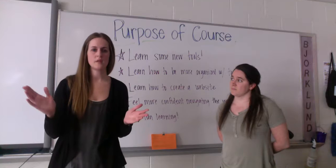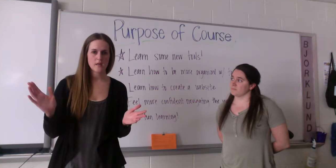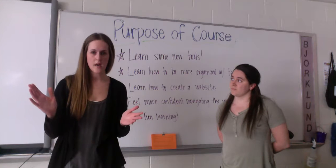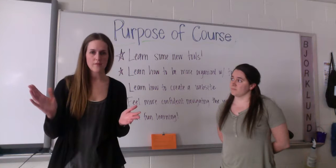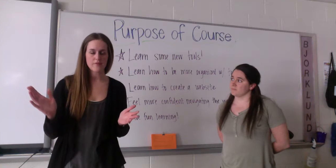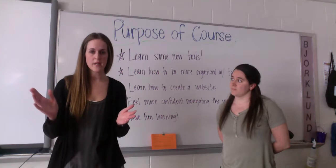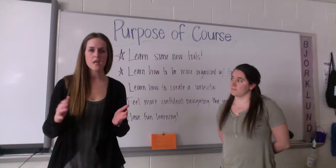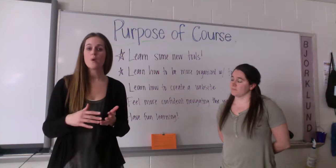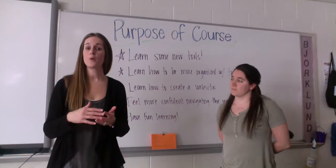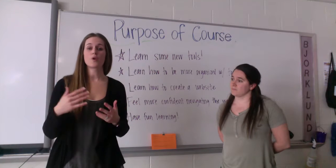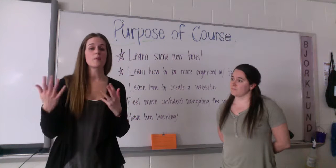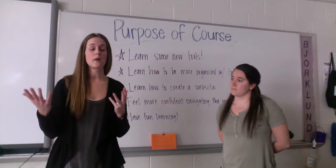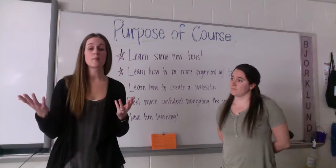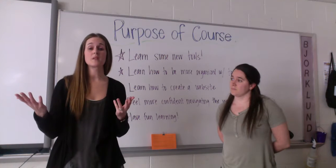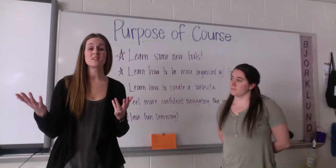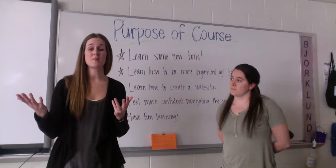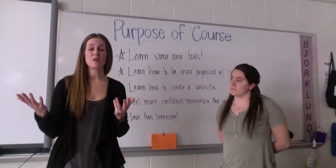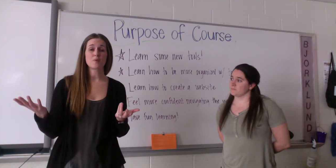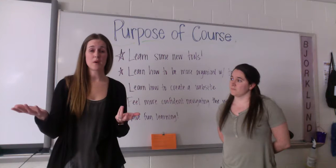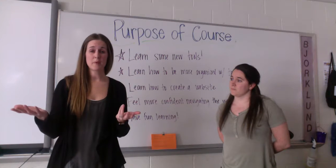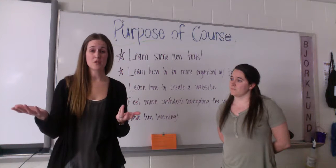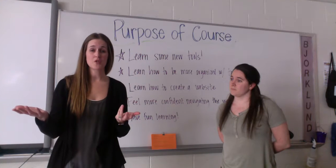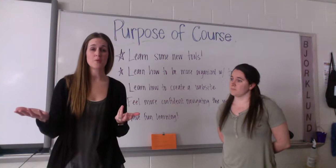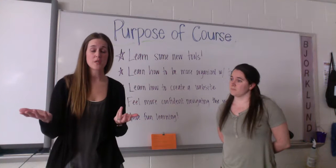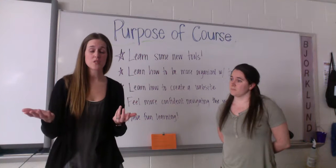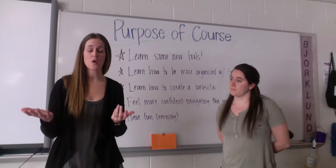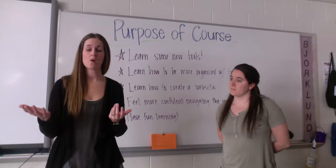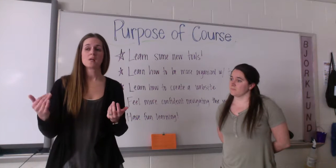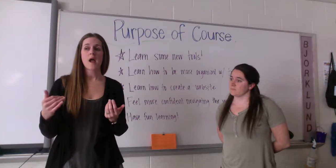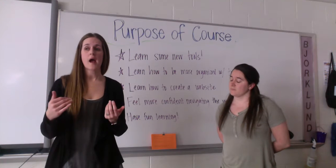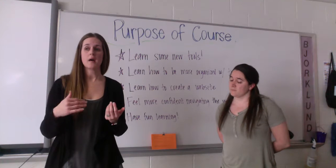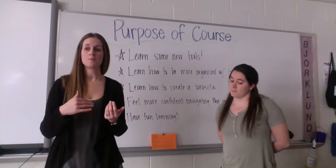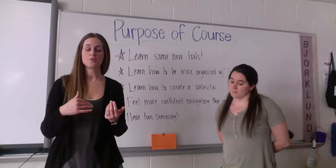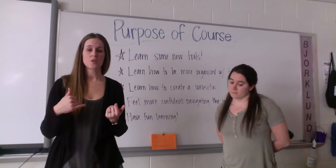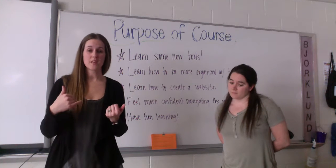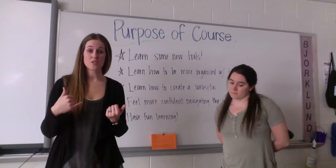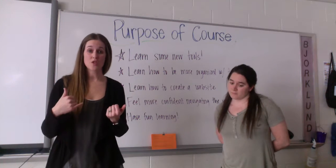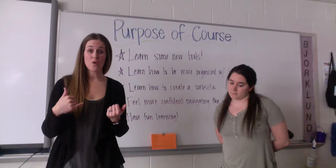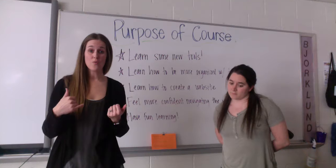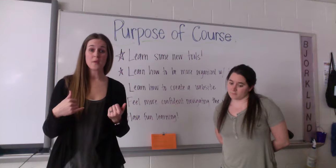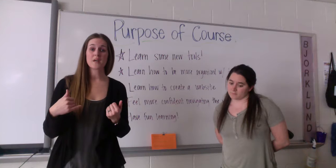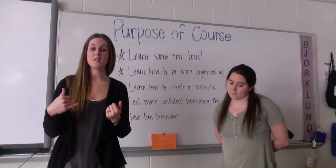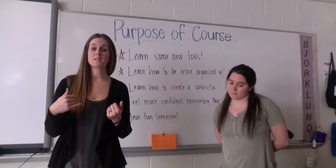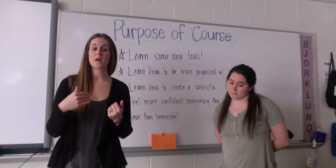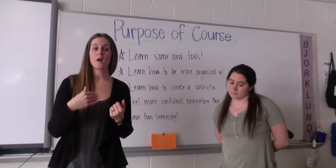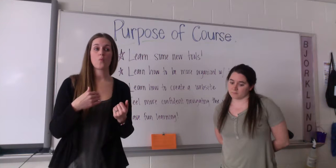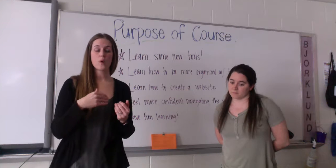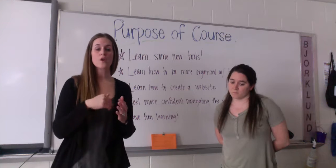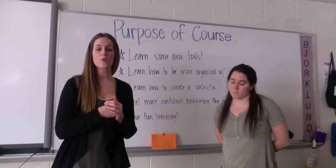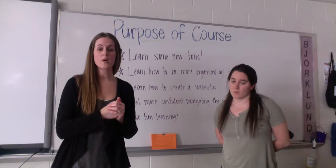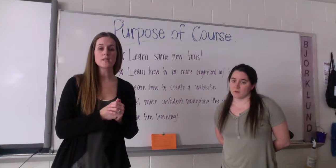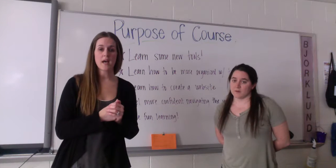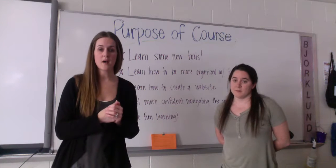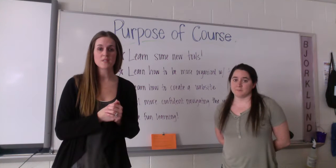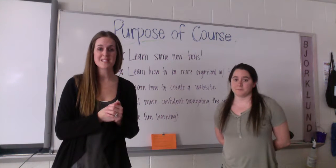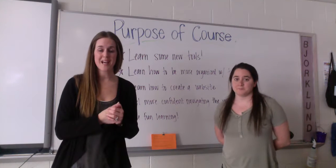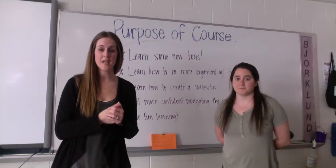you get off of it. We don't need to make a big scene about it. We want to be mature about it. So you can let us know because we are going to have